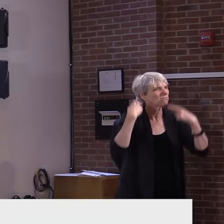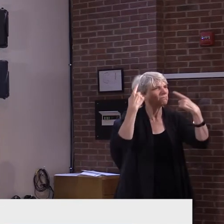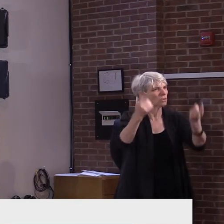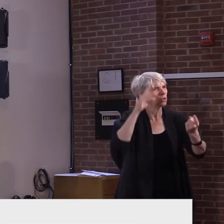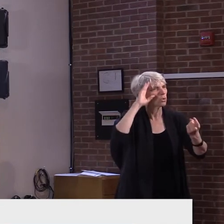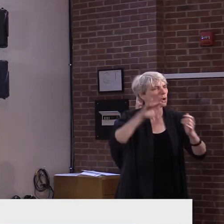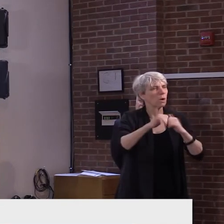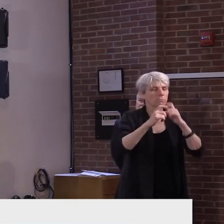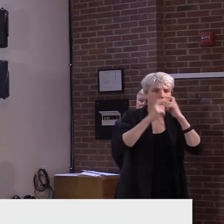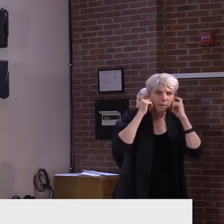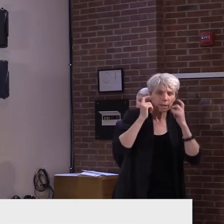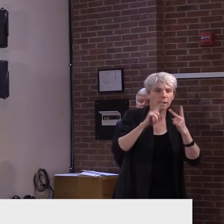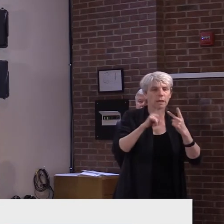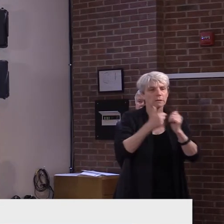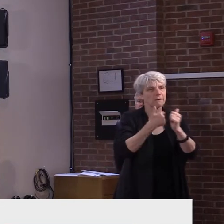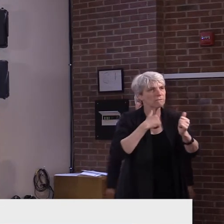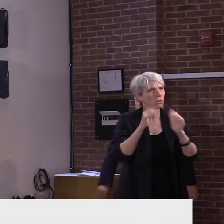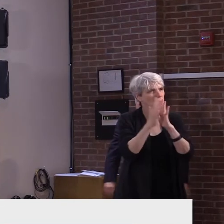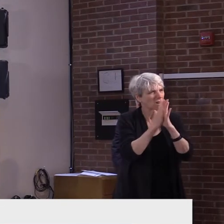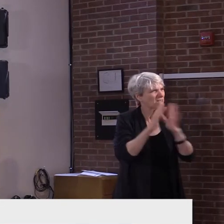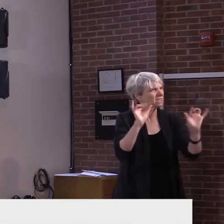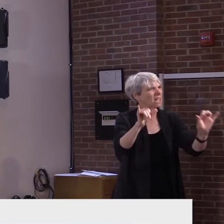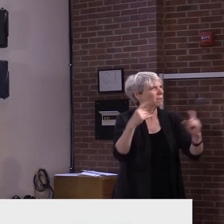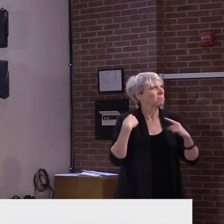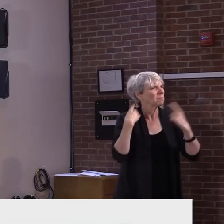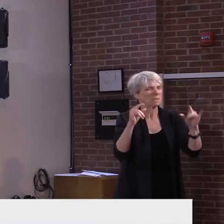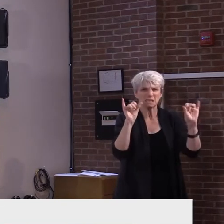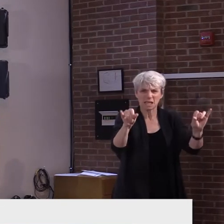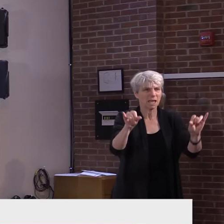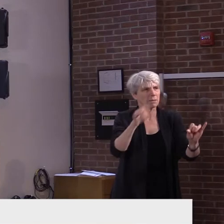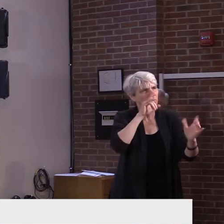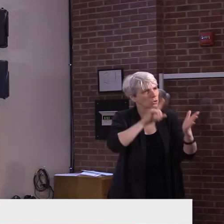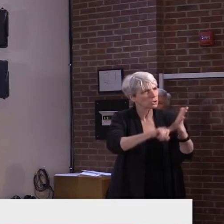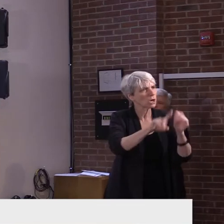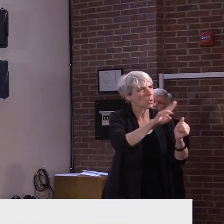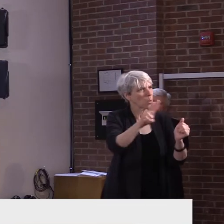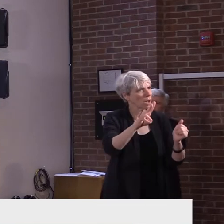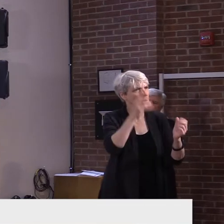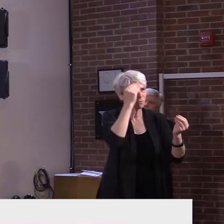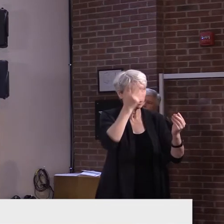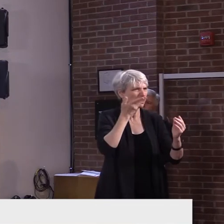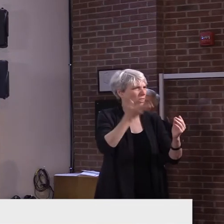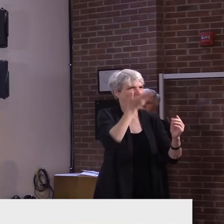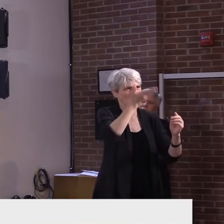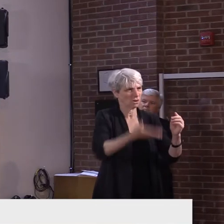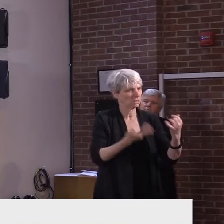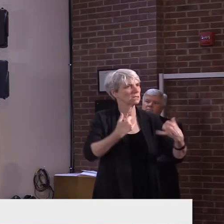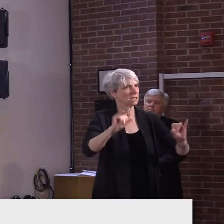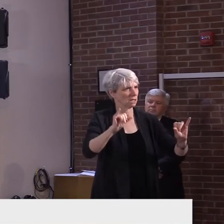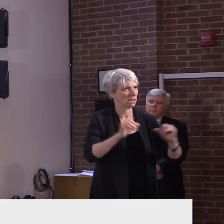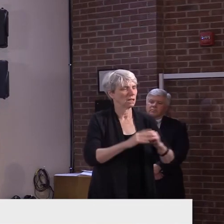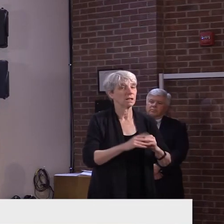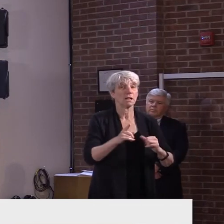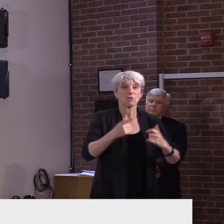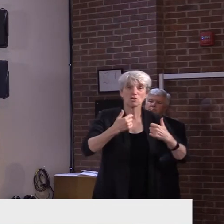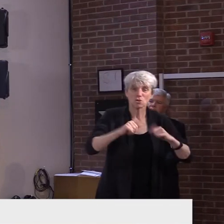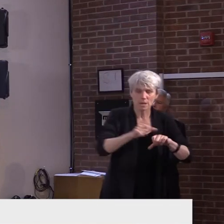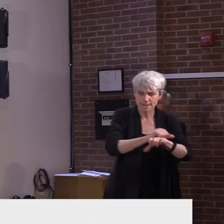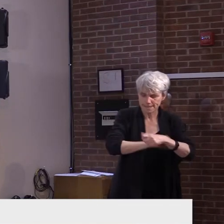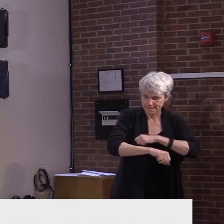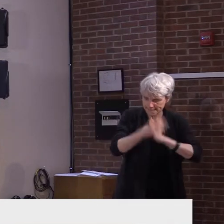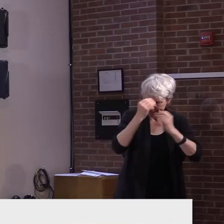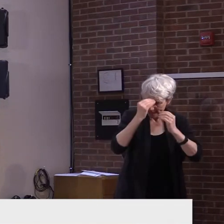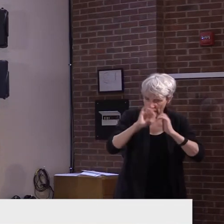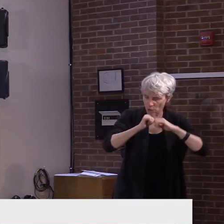our website if you need a refresher. Your actions and continued participation in our efforts will help stop further spread